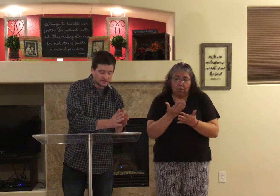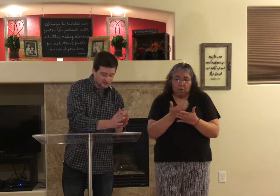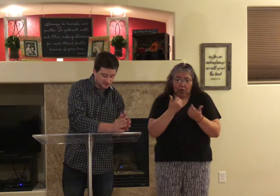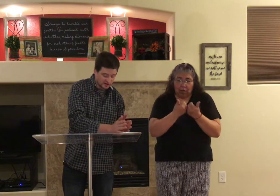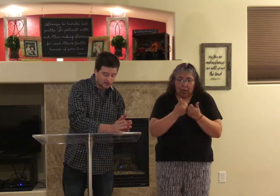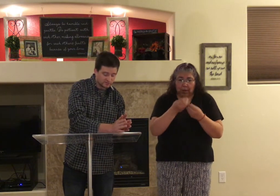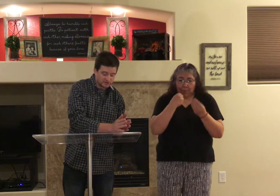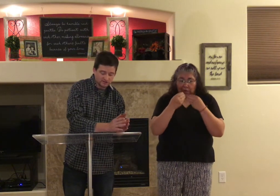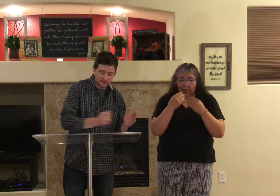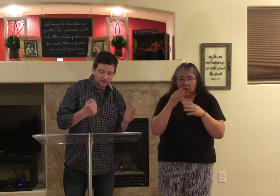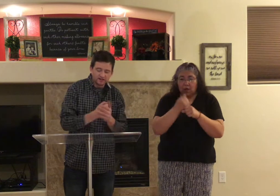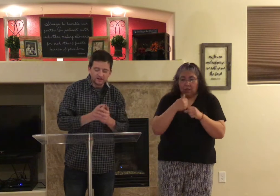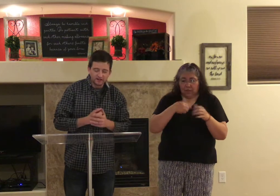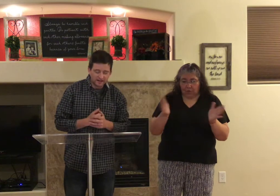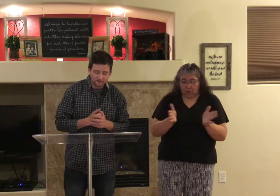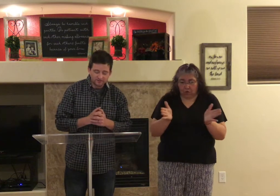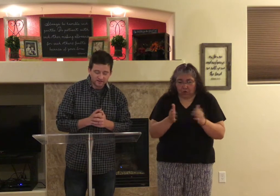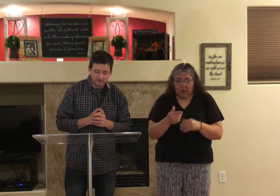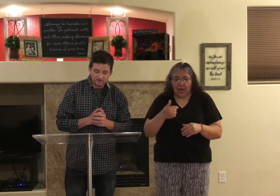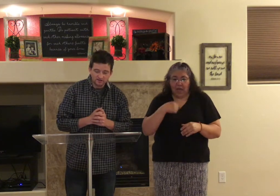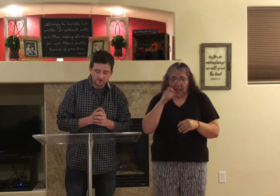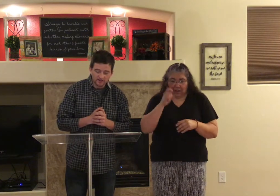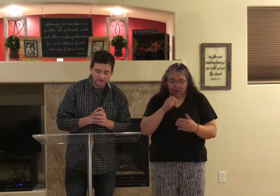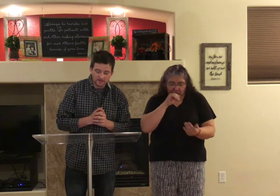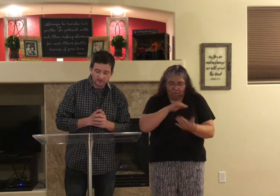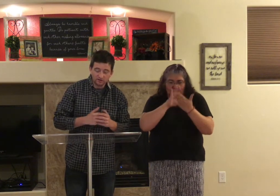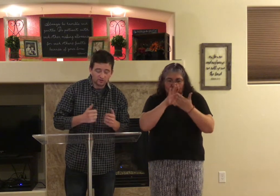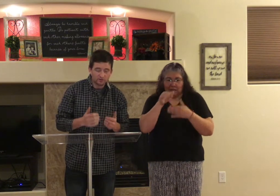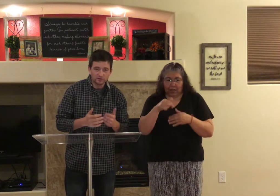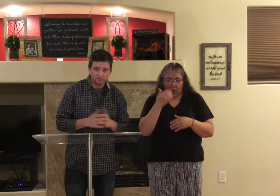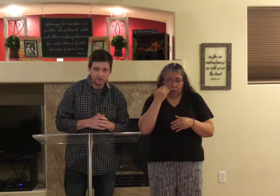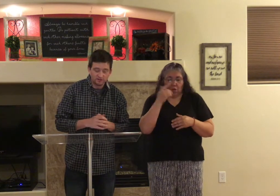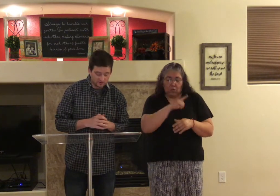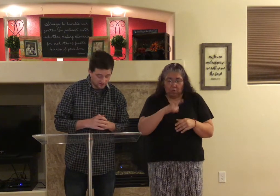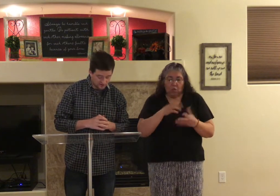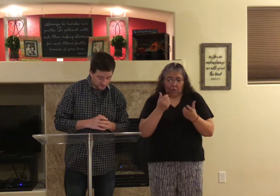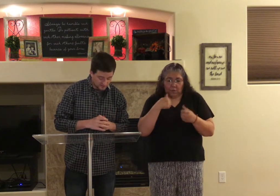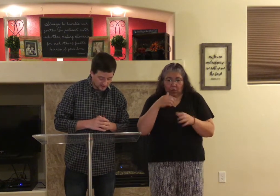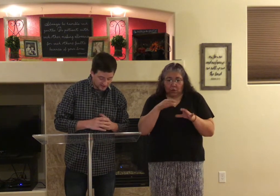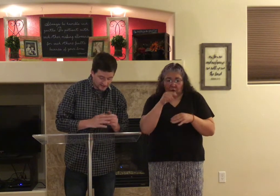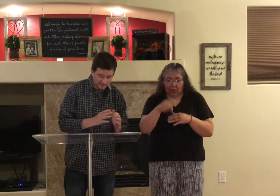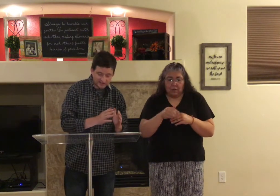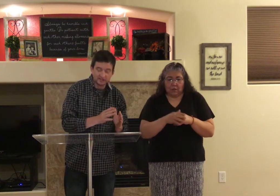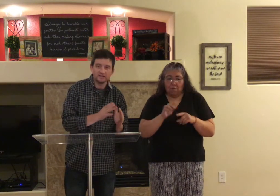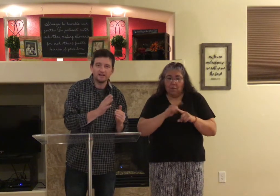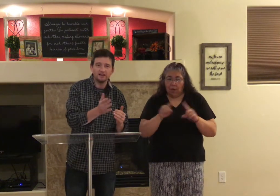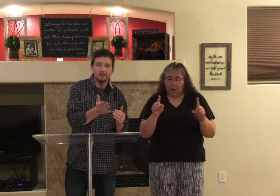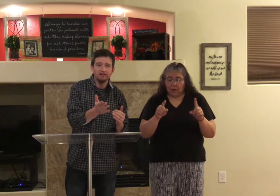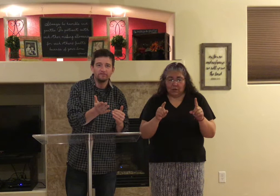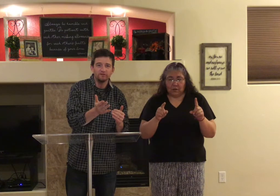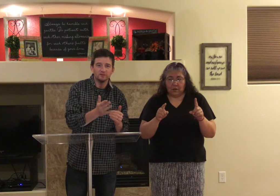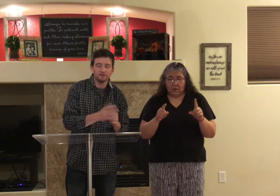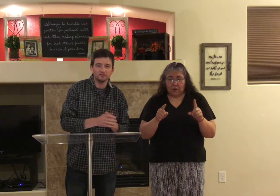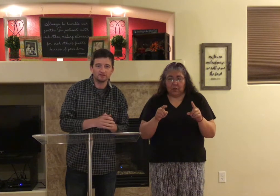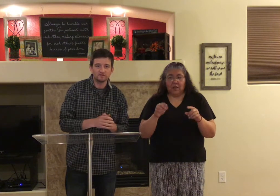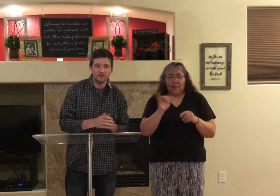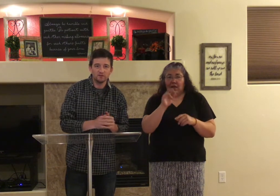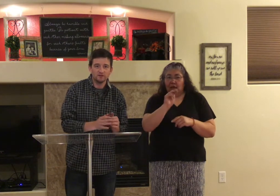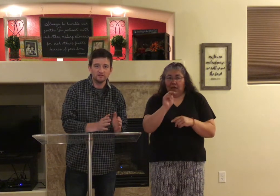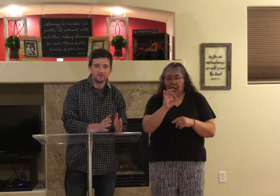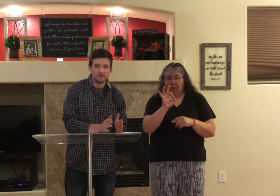he got this encouragement. He was like, I gotta face this. Like, I know the Lord wants me to do this, but that's what the NFL